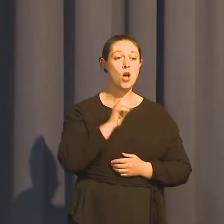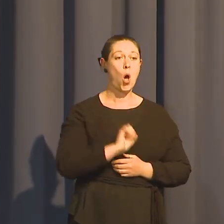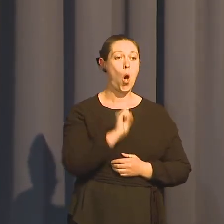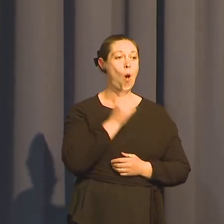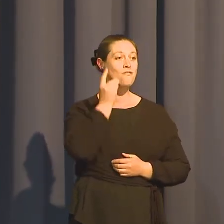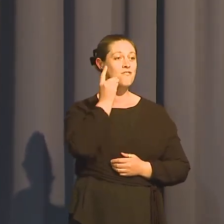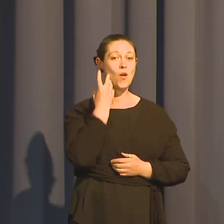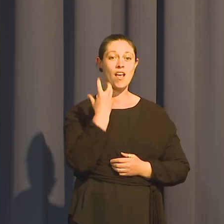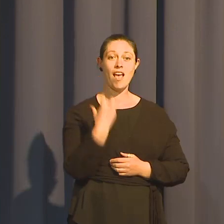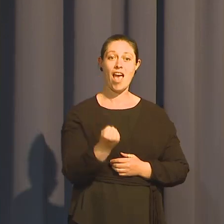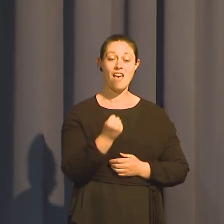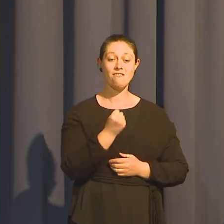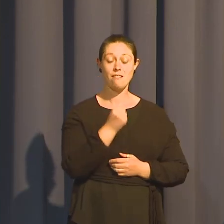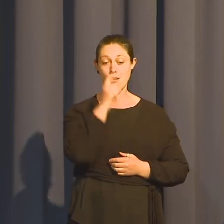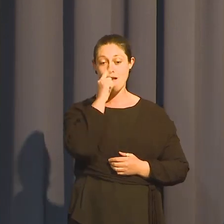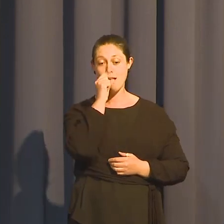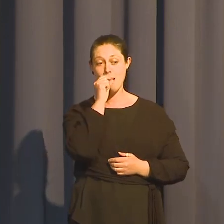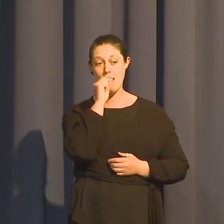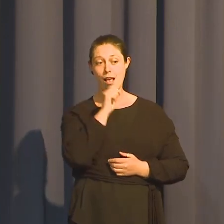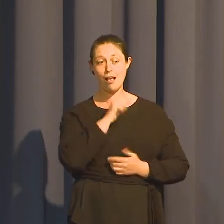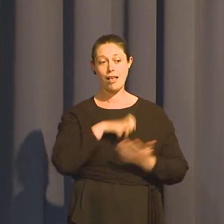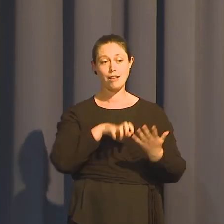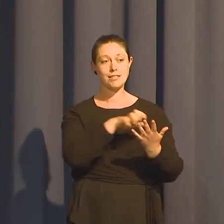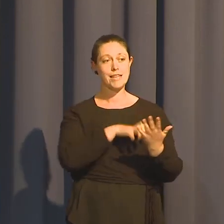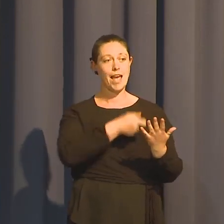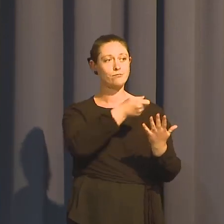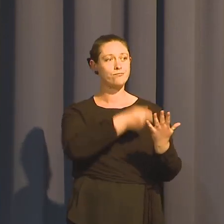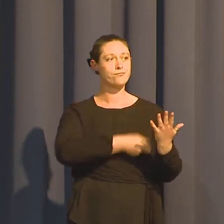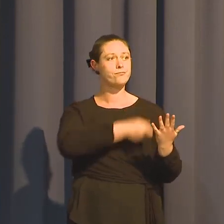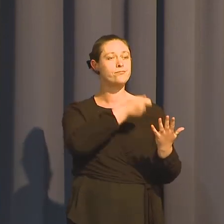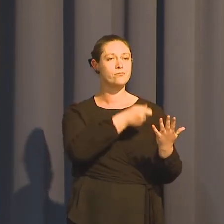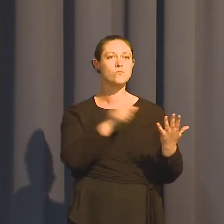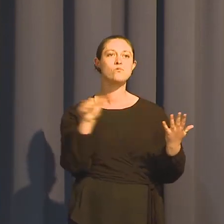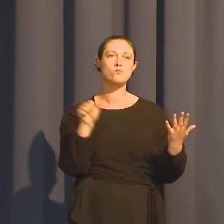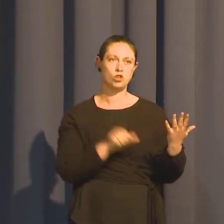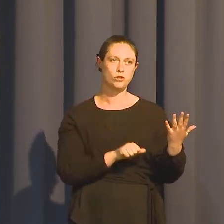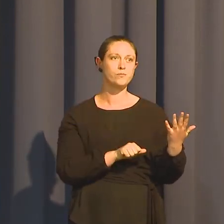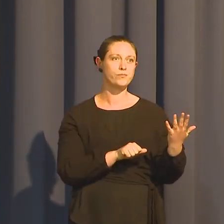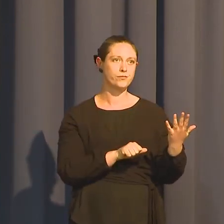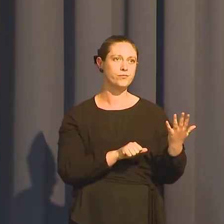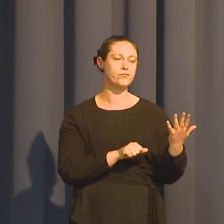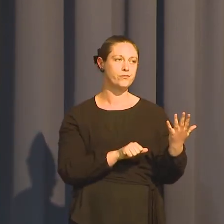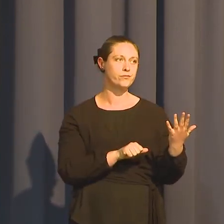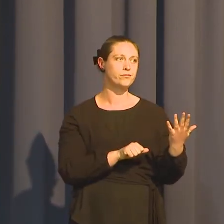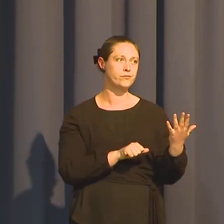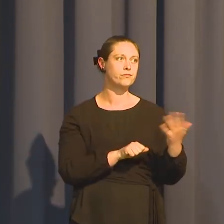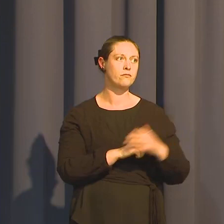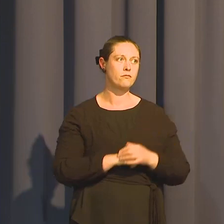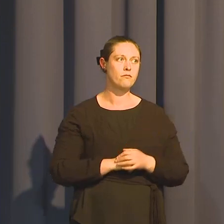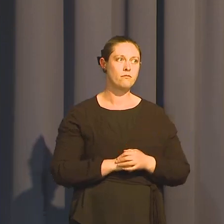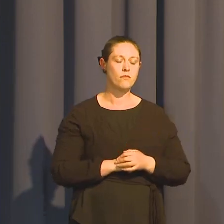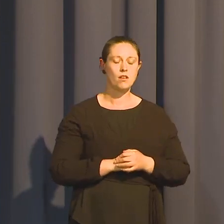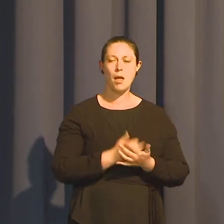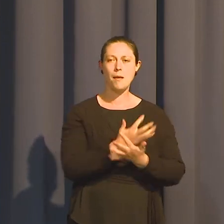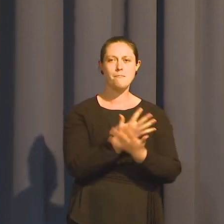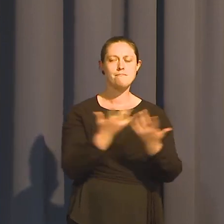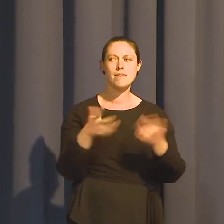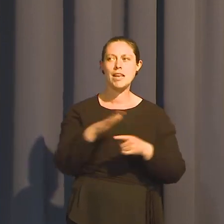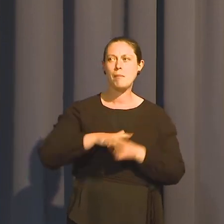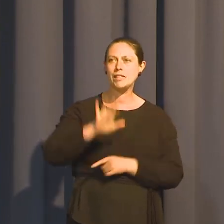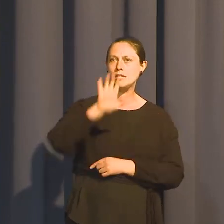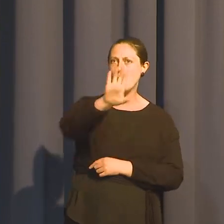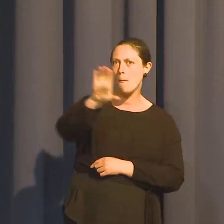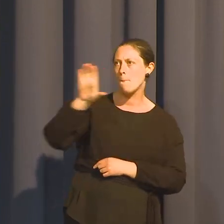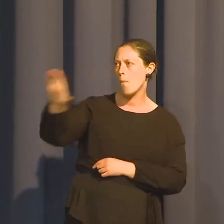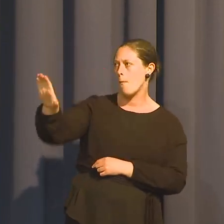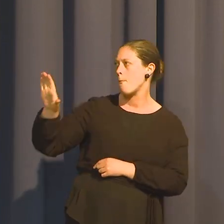phones with the capability should have scanned the COVID QR codes, which are placed at many locations all around the